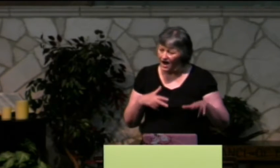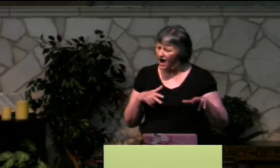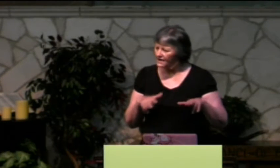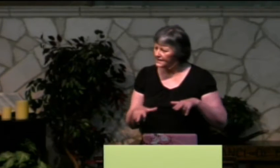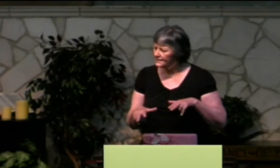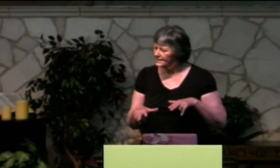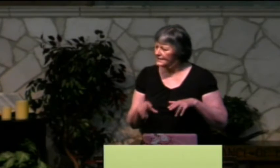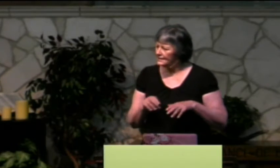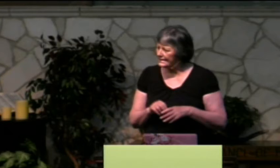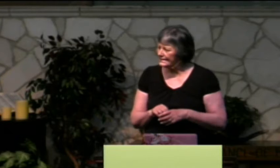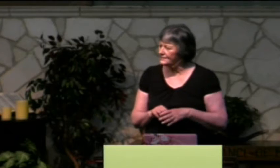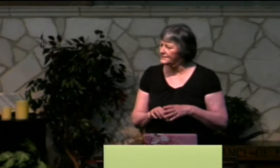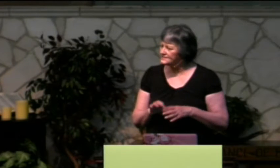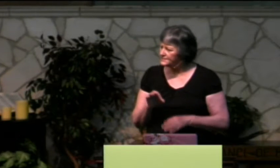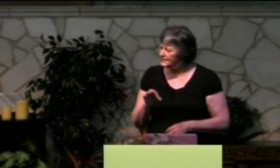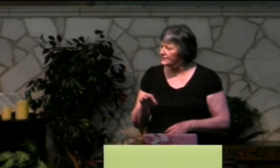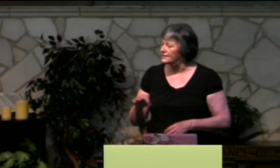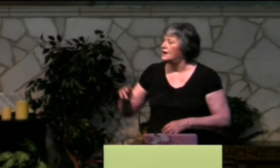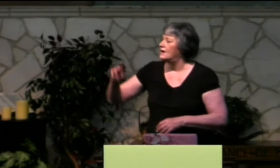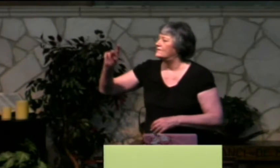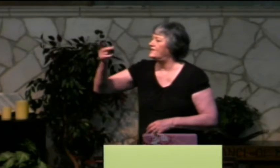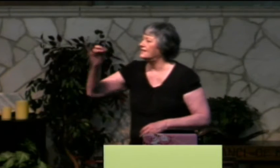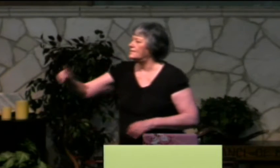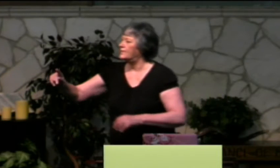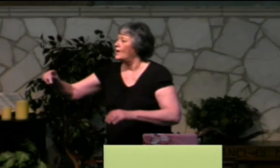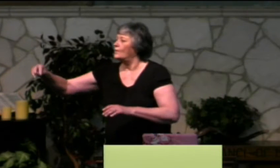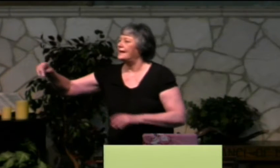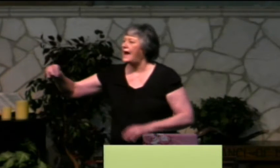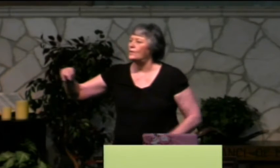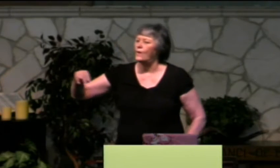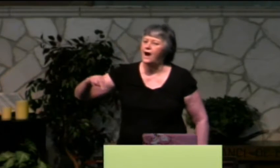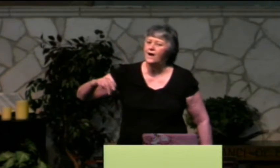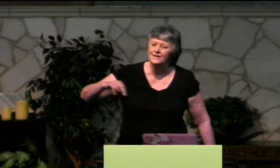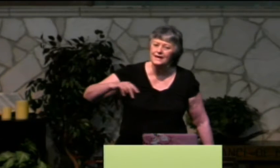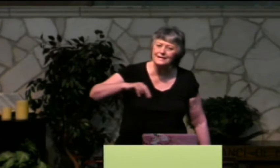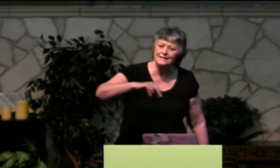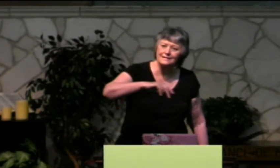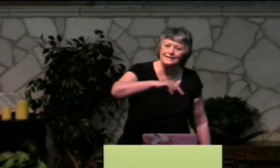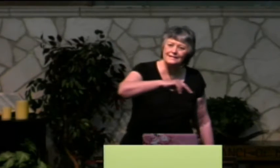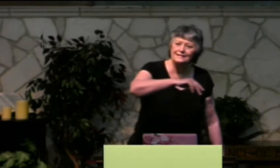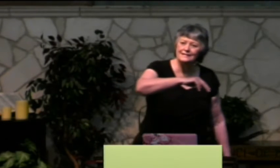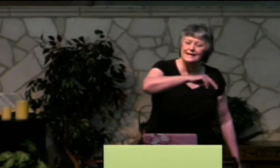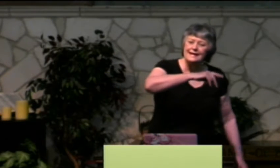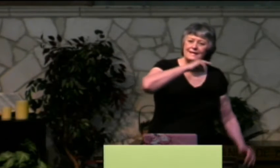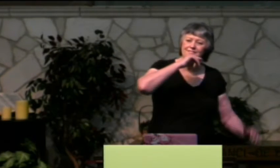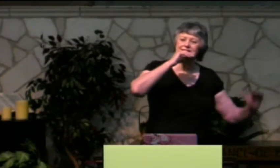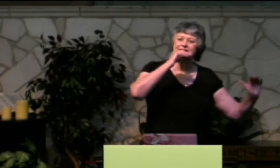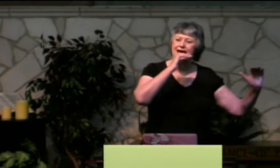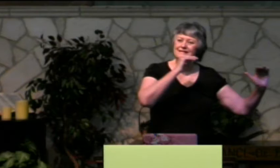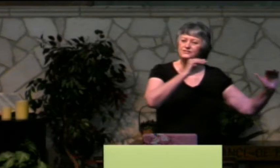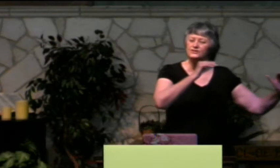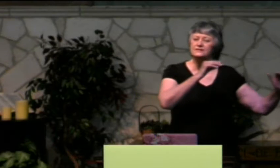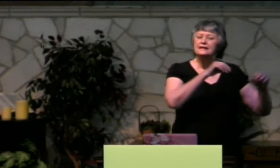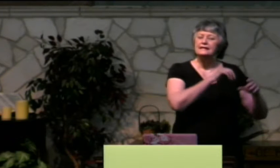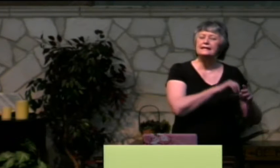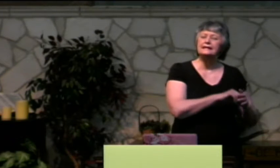walk in the Spirit. Philip went out walking in the desert in